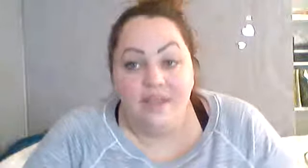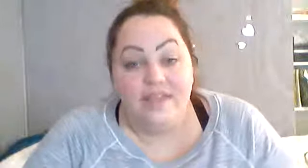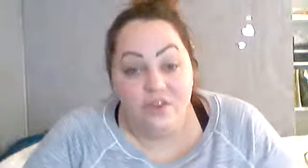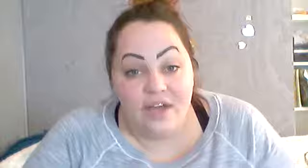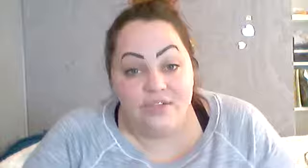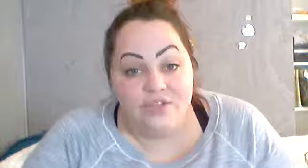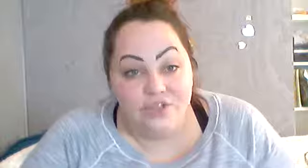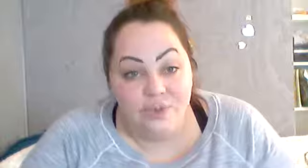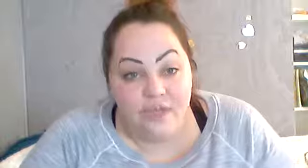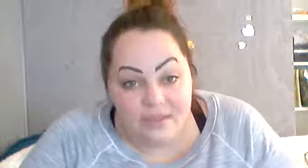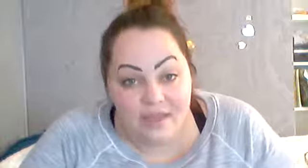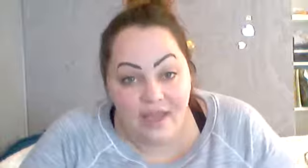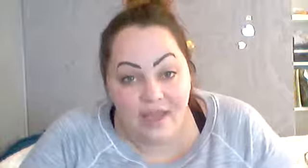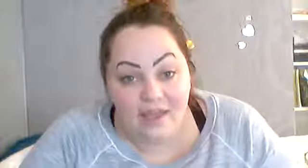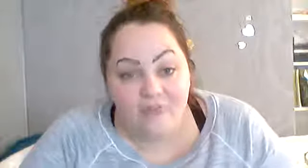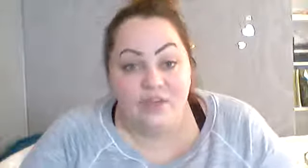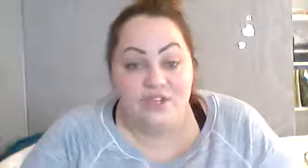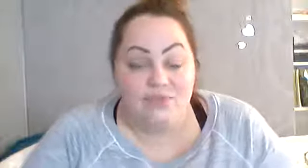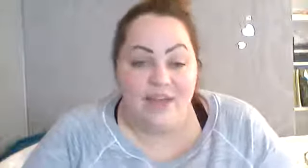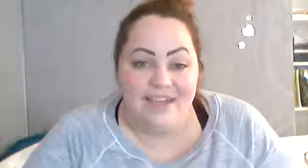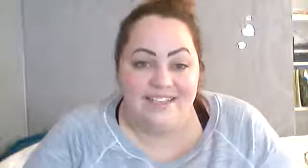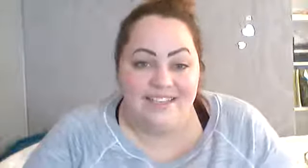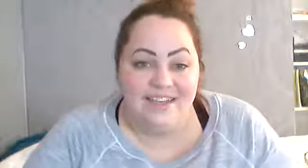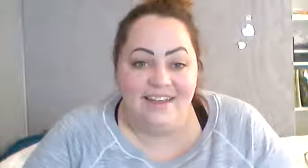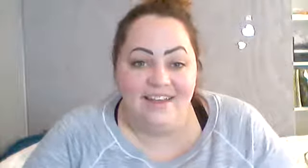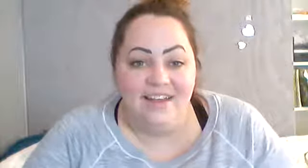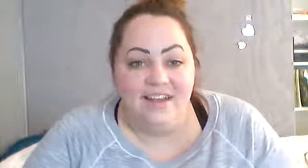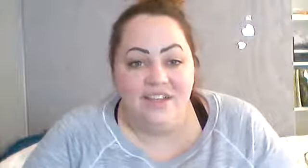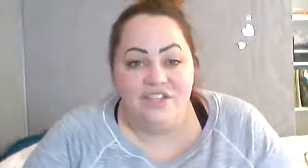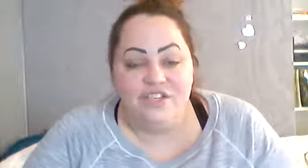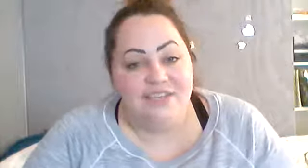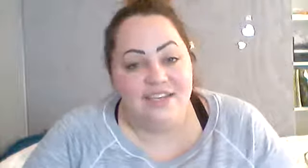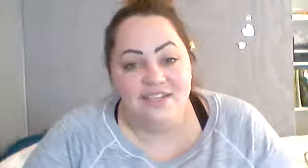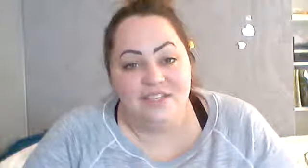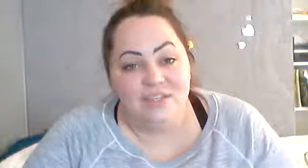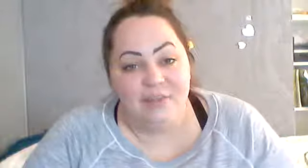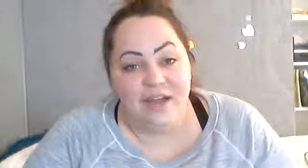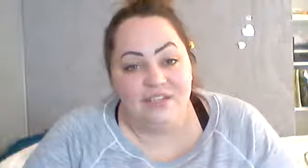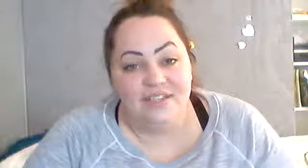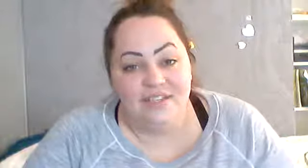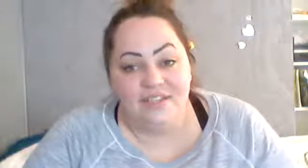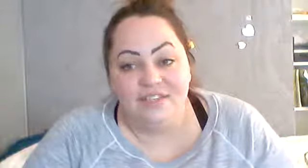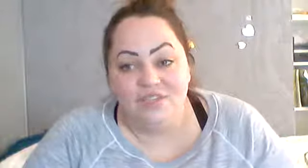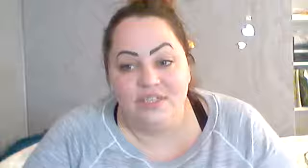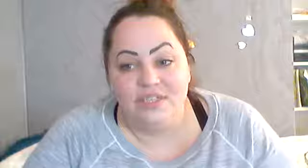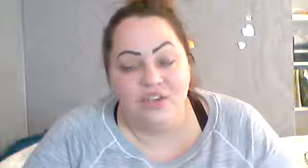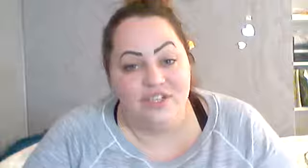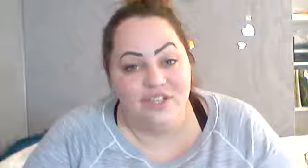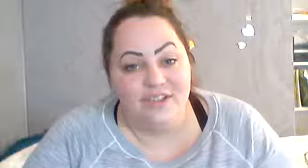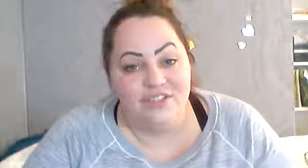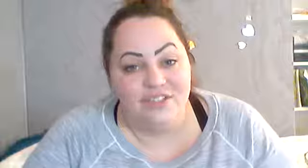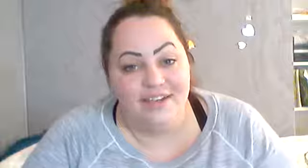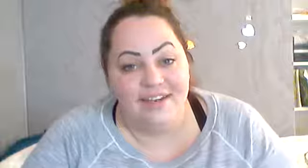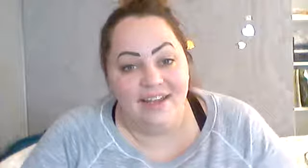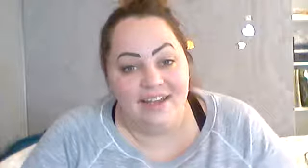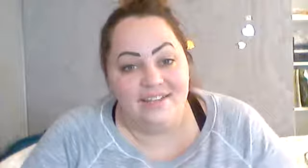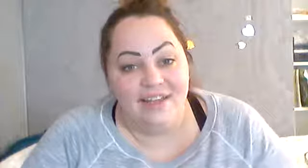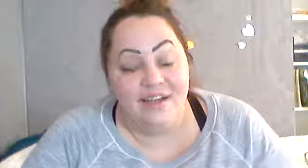Thank you guys for showing up today and for interacting and just for taking such a passion and an interest in your education and ASL and the